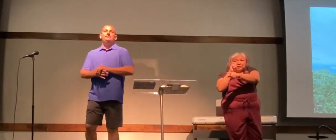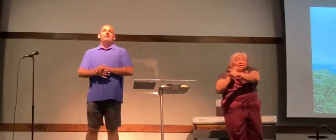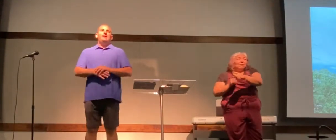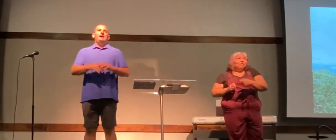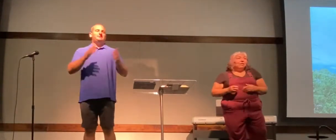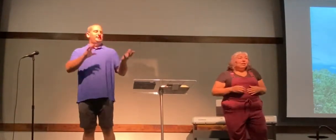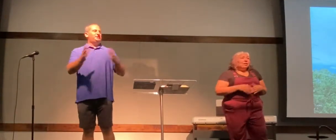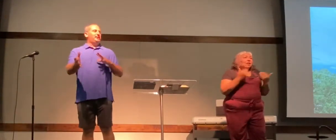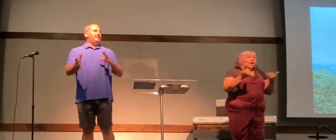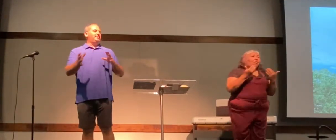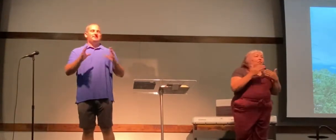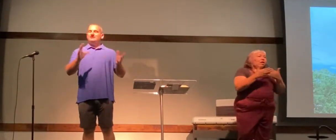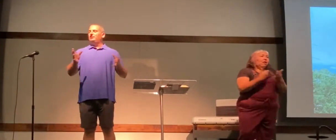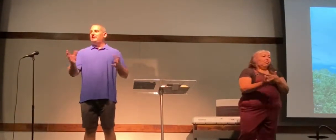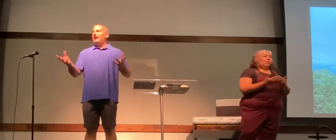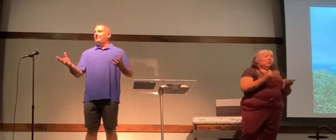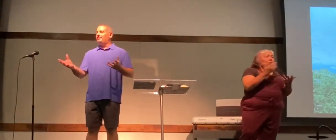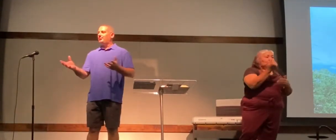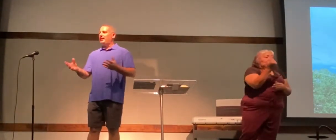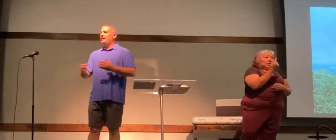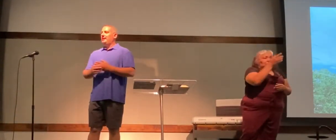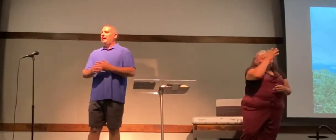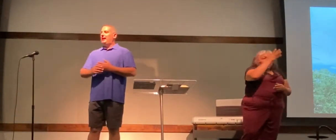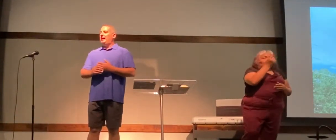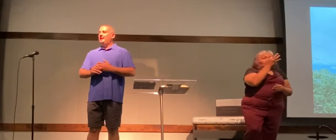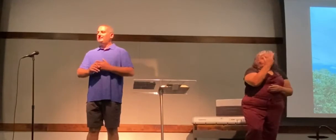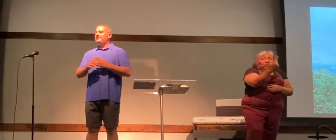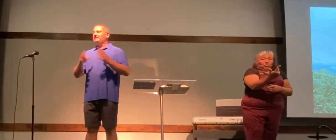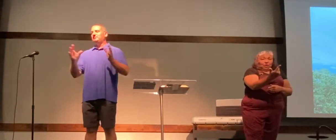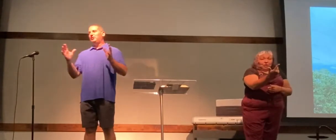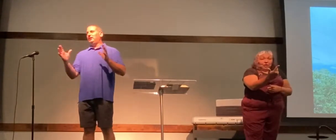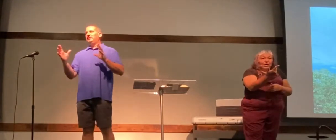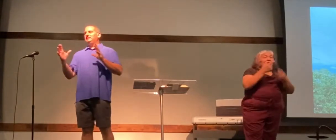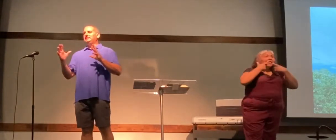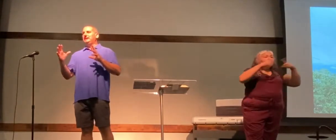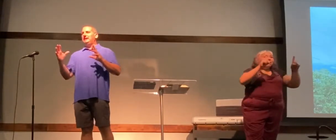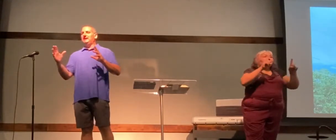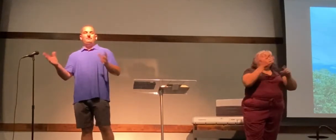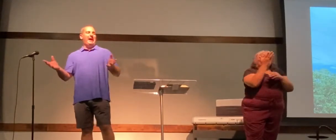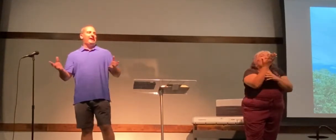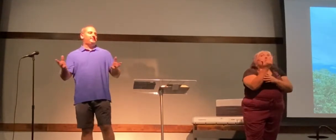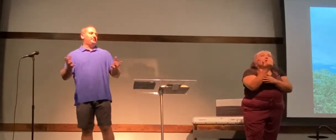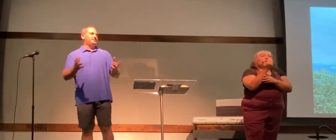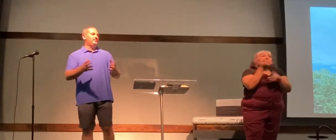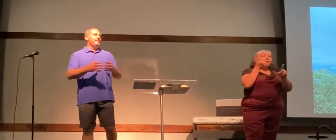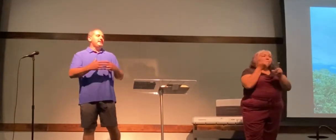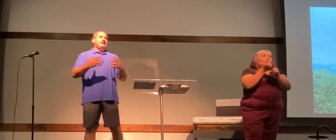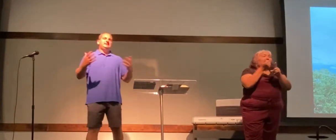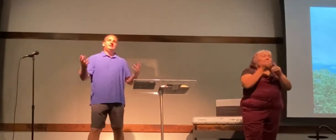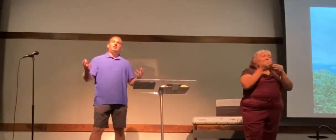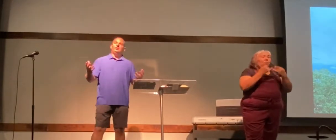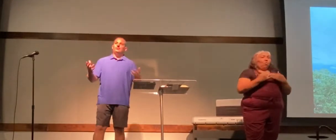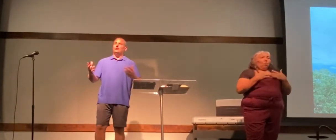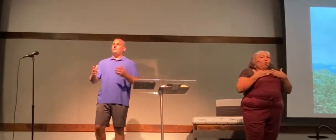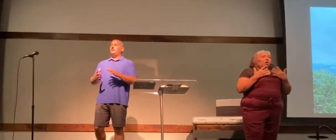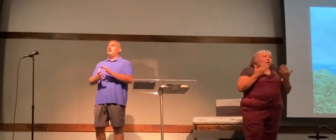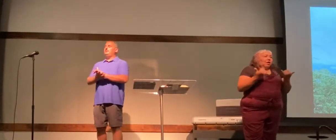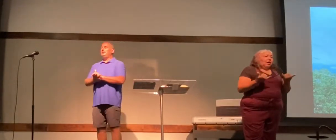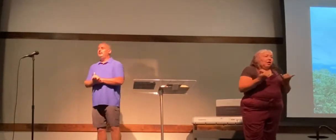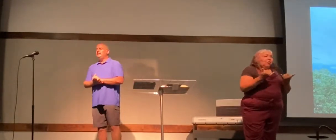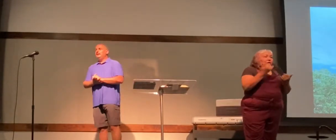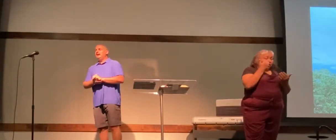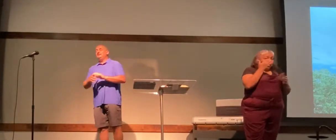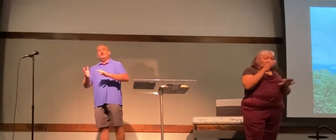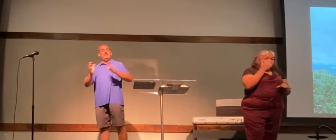anyhow, so this gentleman, he was a single dad of three. His testimony was impactful. So he didn't know the Lord for